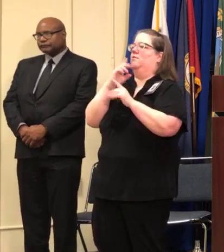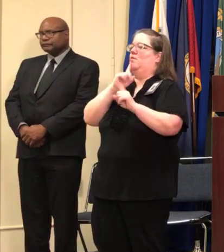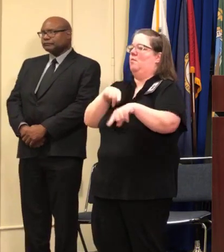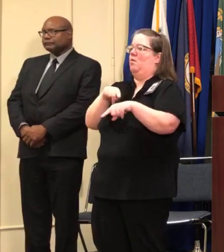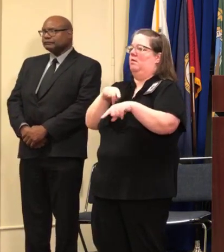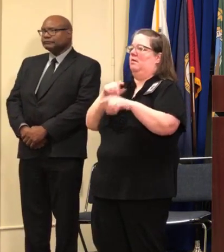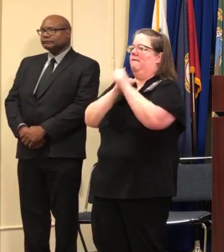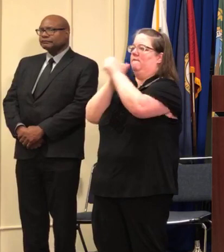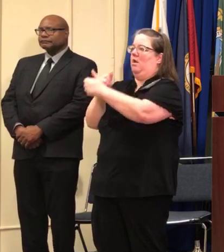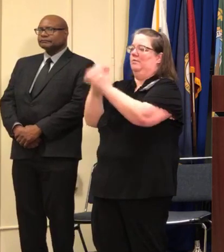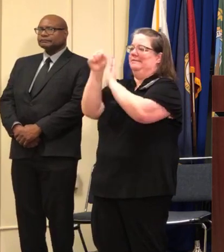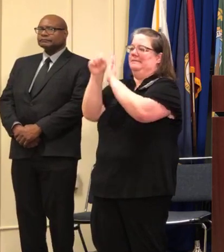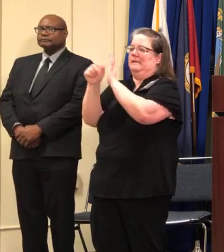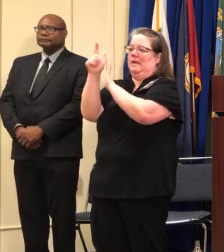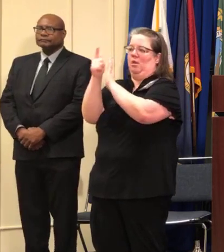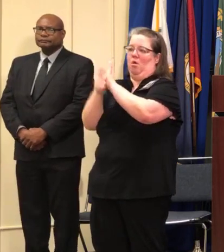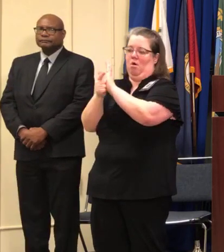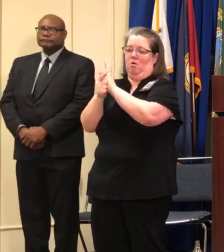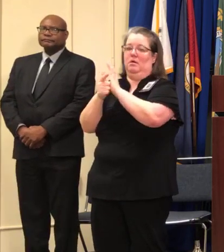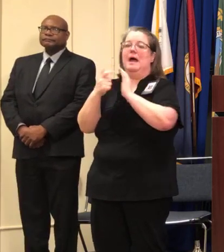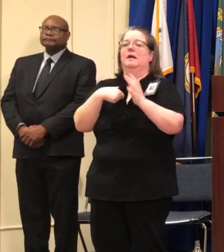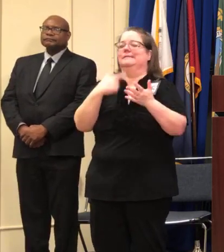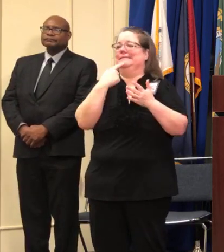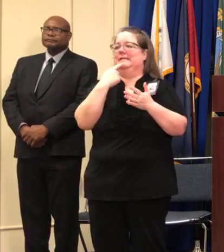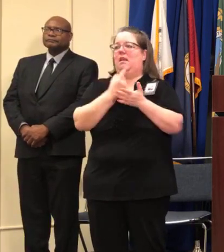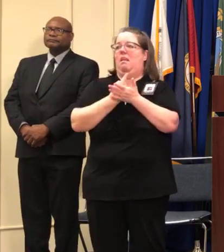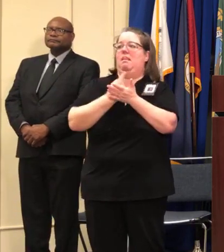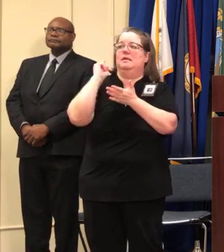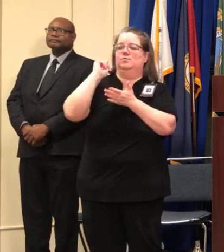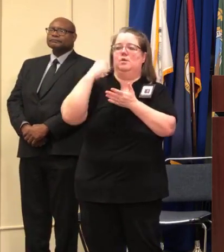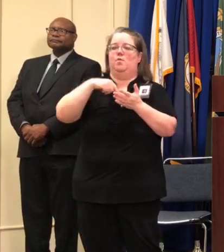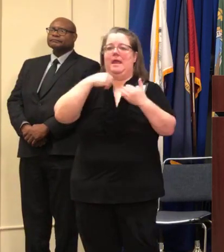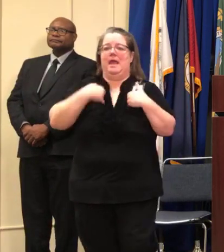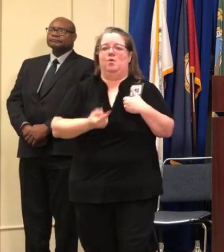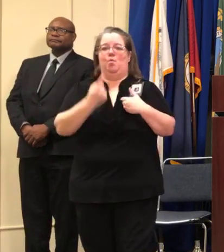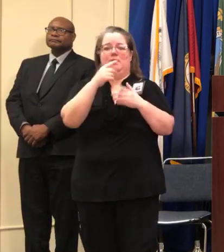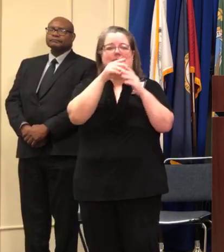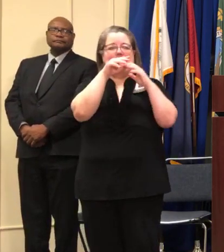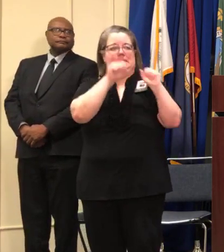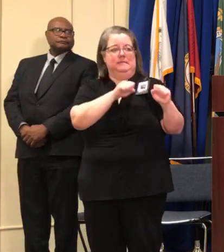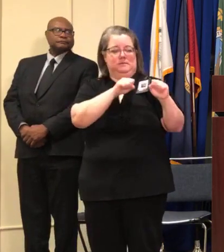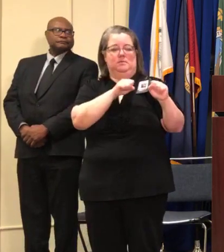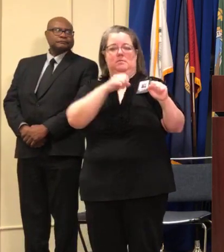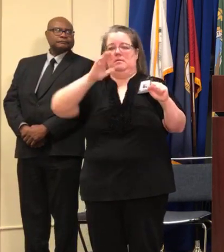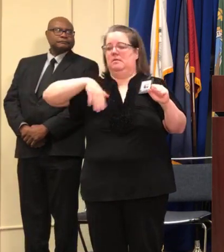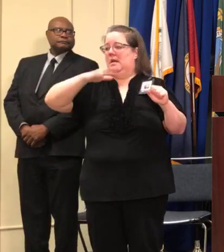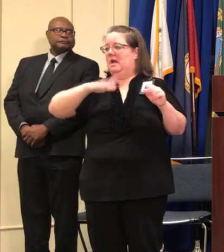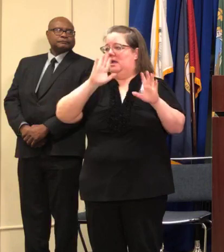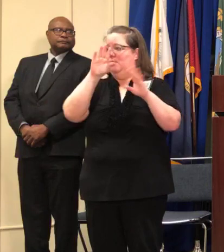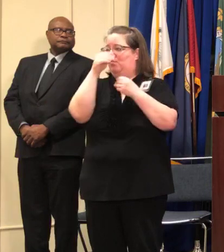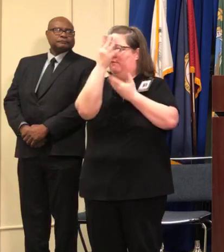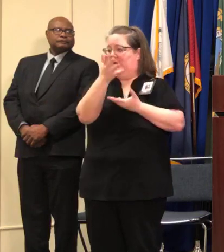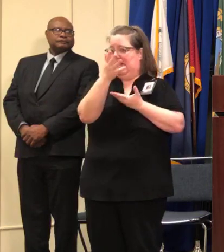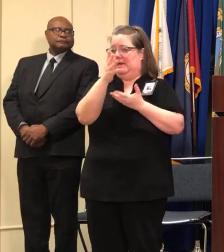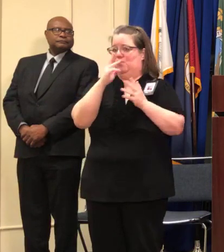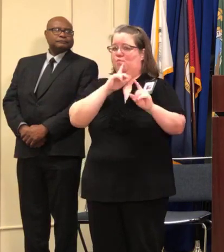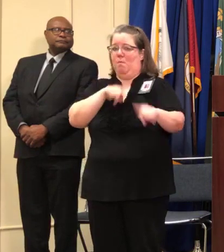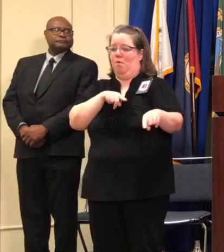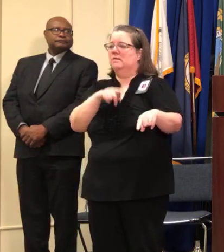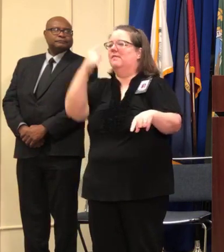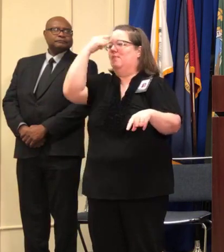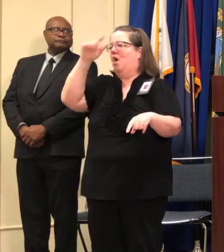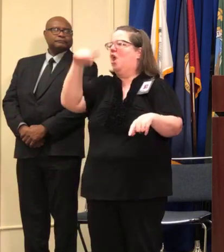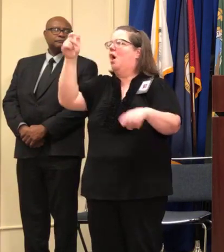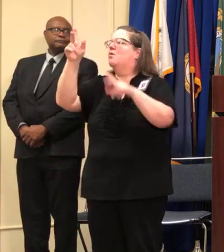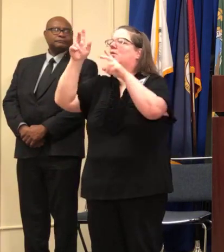law. And as I noted last week, we had one system that did not provide the reports. They thought somebody